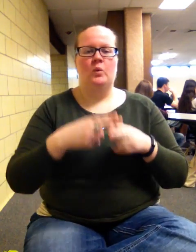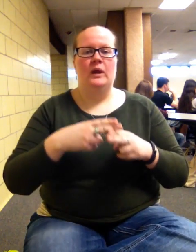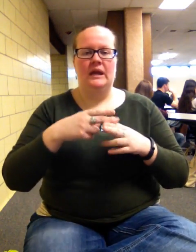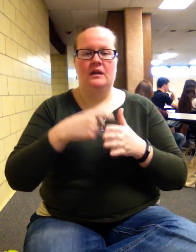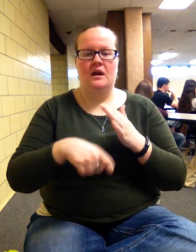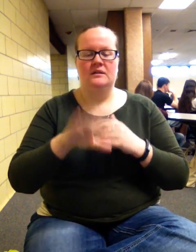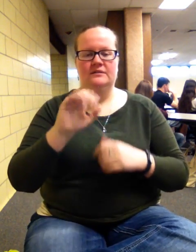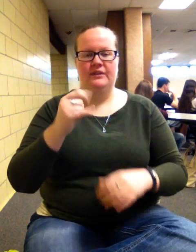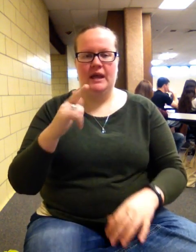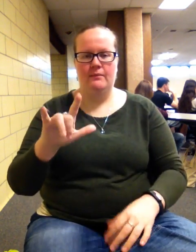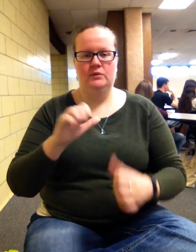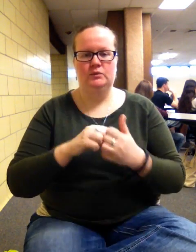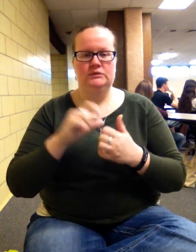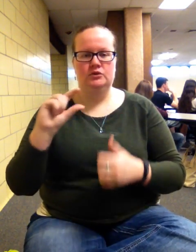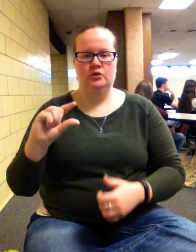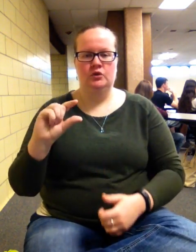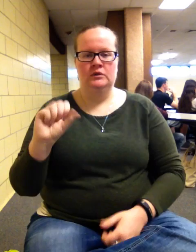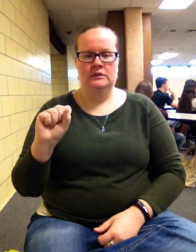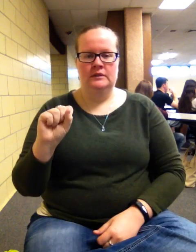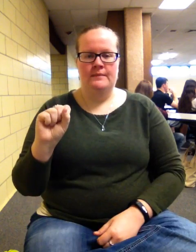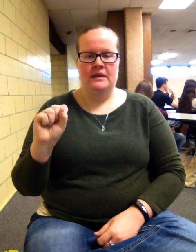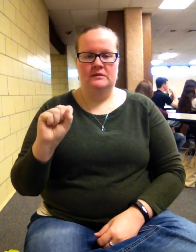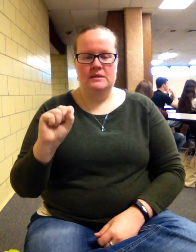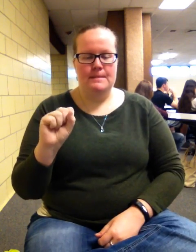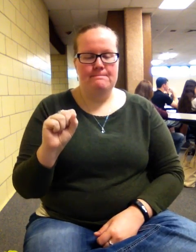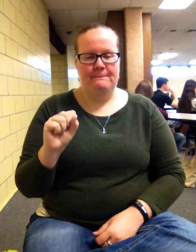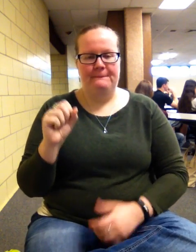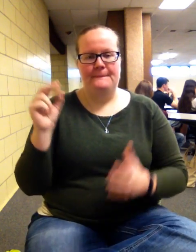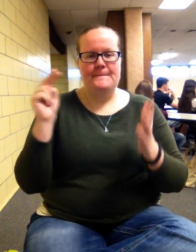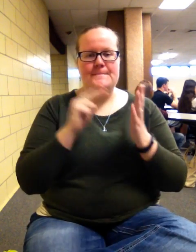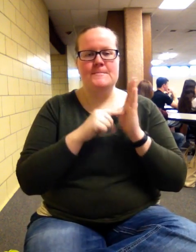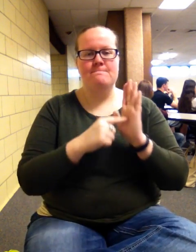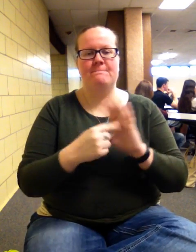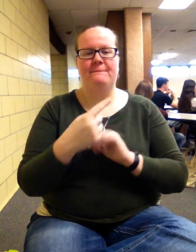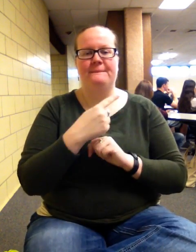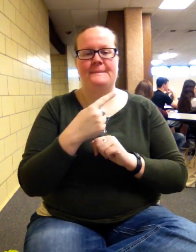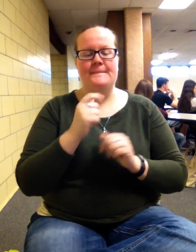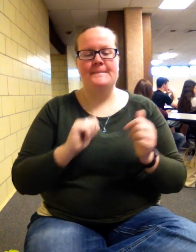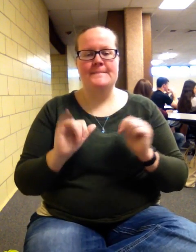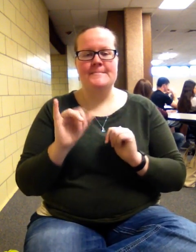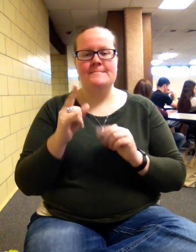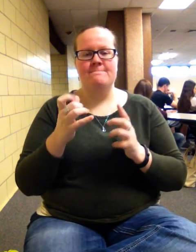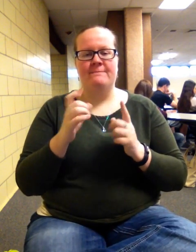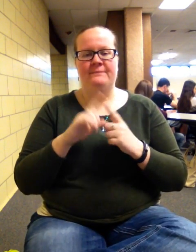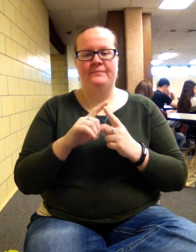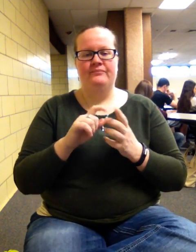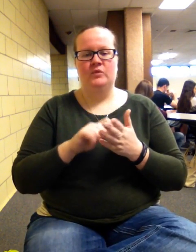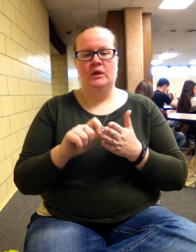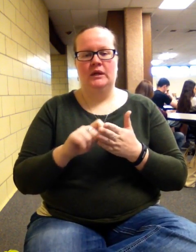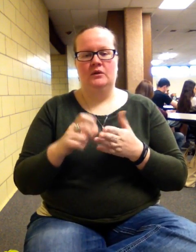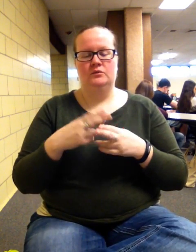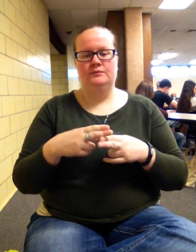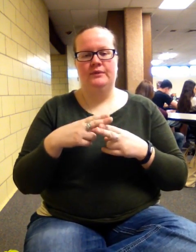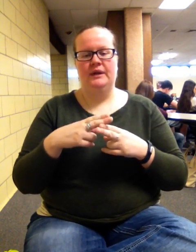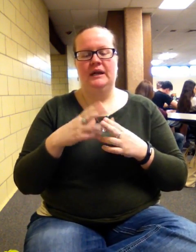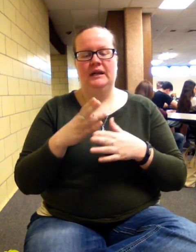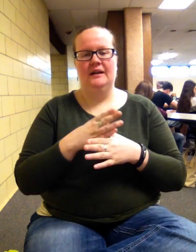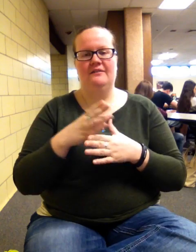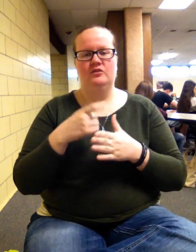So looking at our example here, let's pretend like we wanted to calculate a weighted average cost of capital for